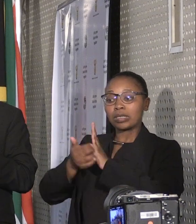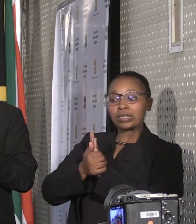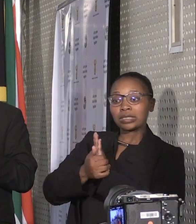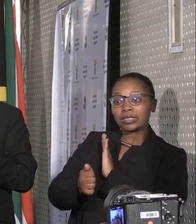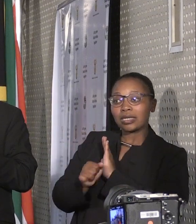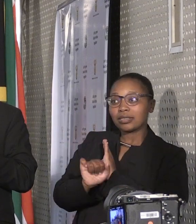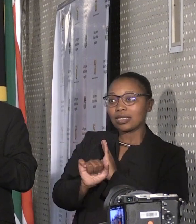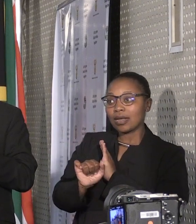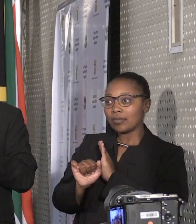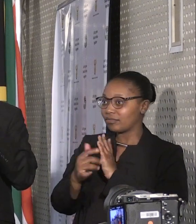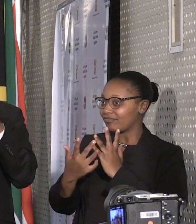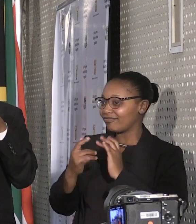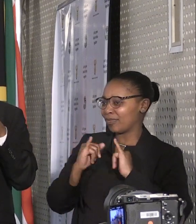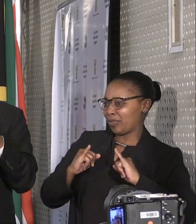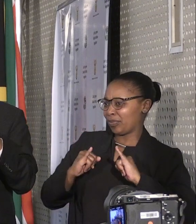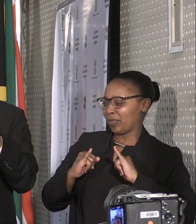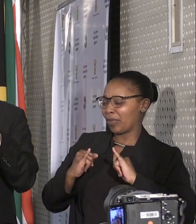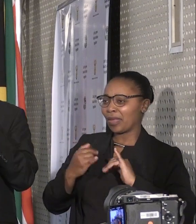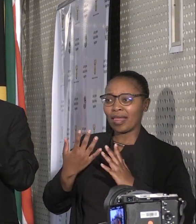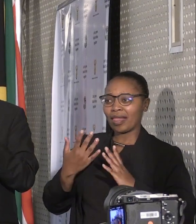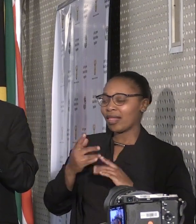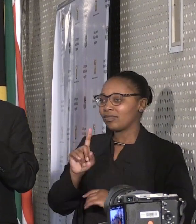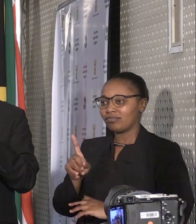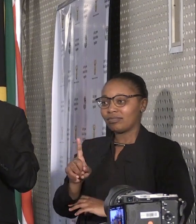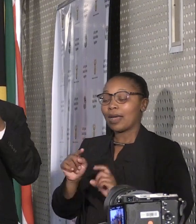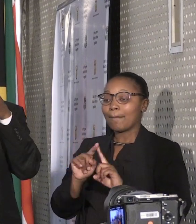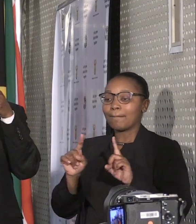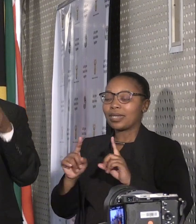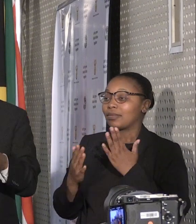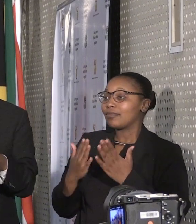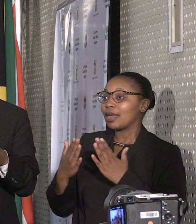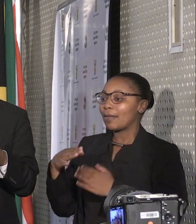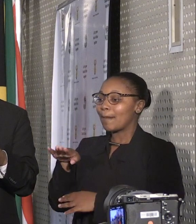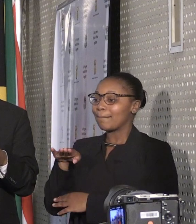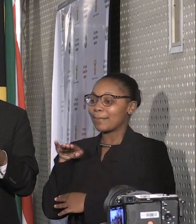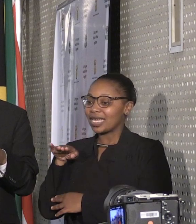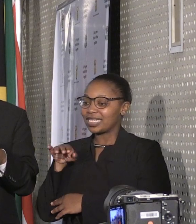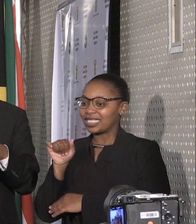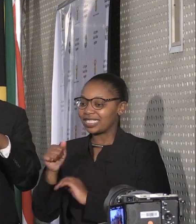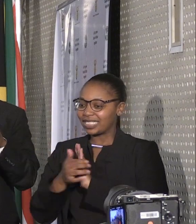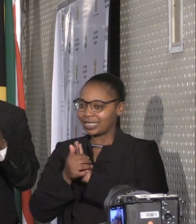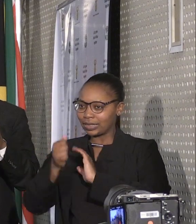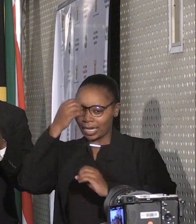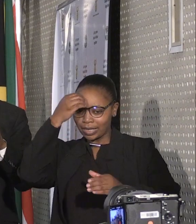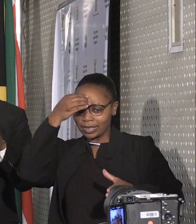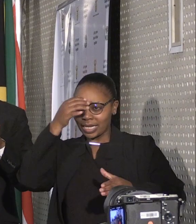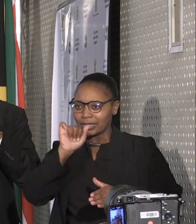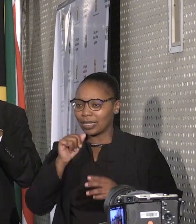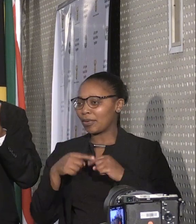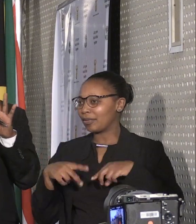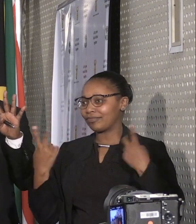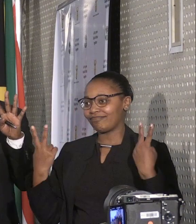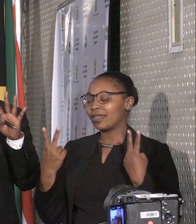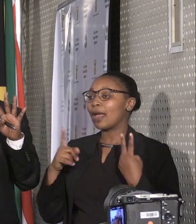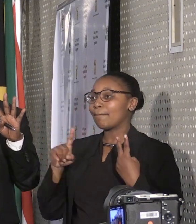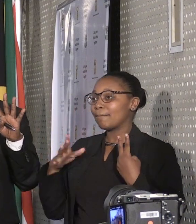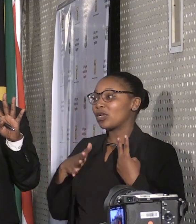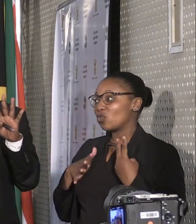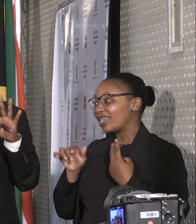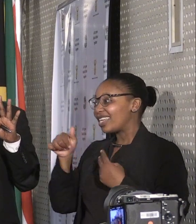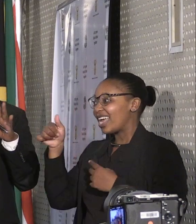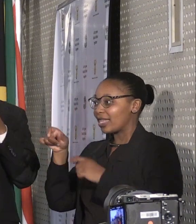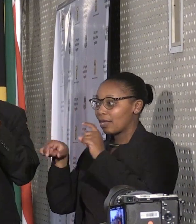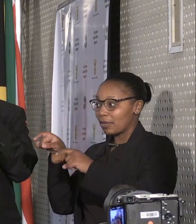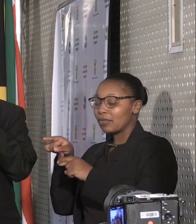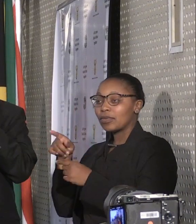strength is. We want people whose strength is in the banking area. Somewhere else, they could be good men